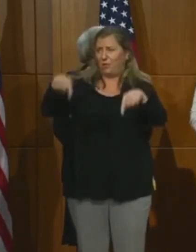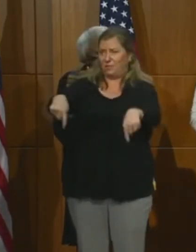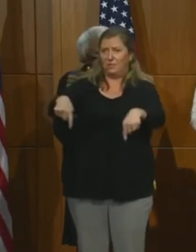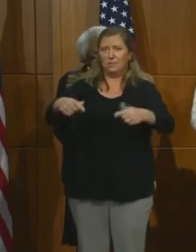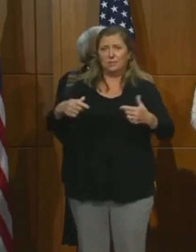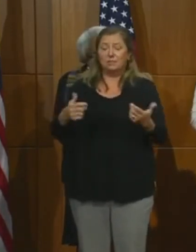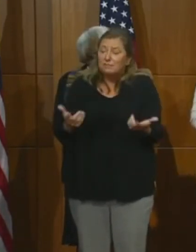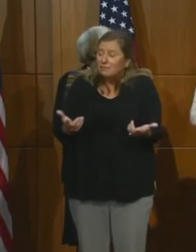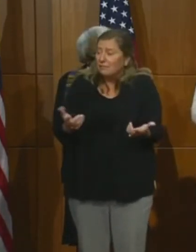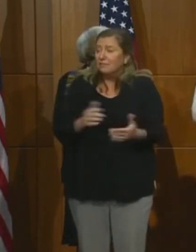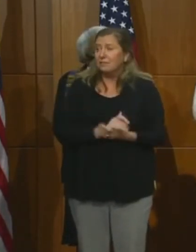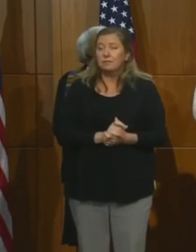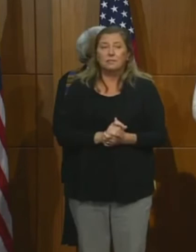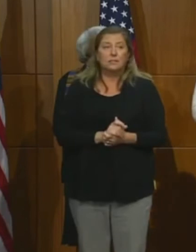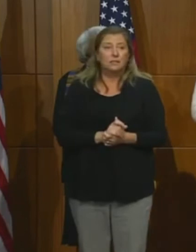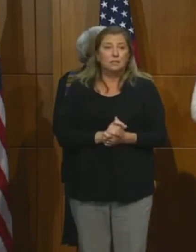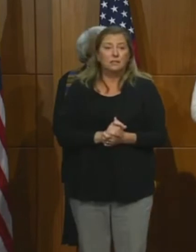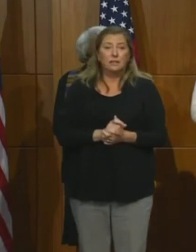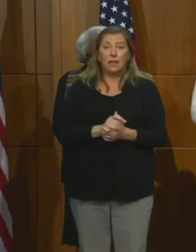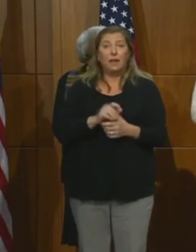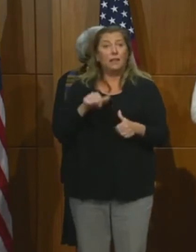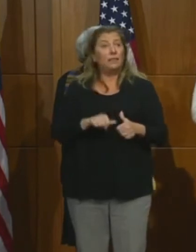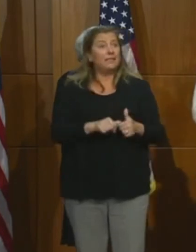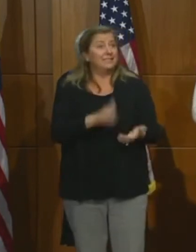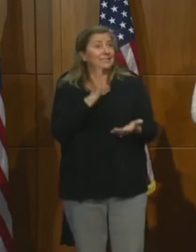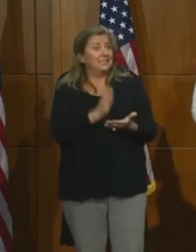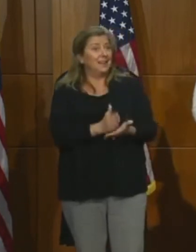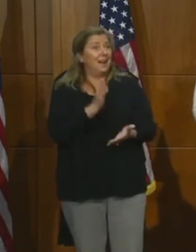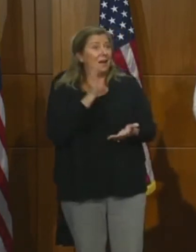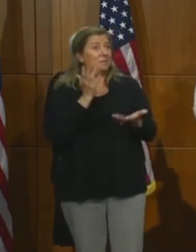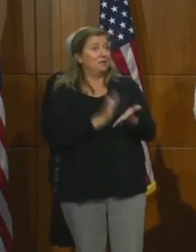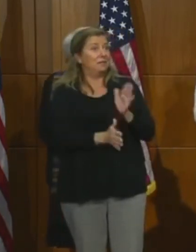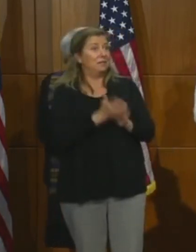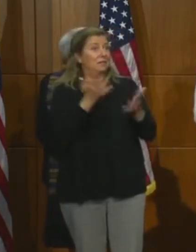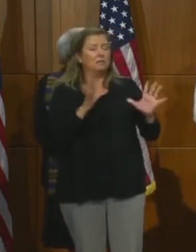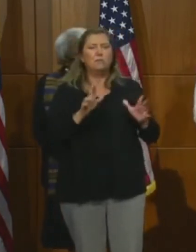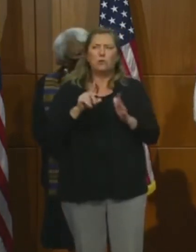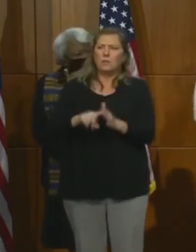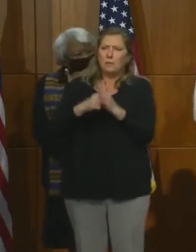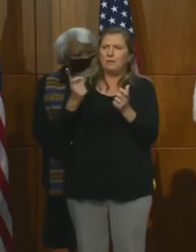before, this is not ending something. This is the beginning of something much bigger and much greater.